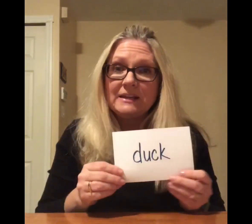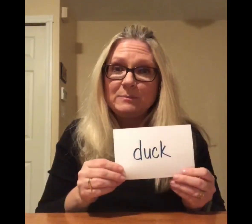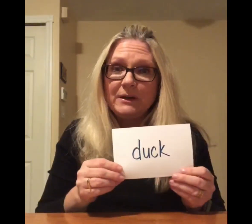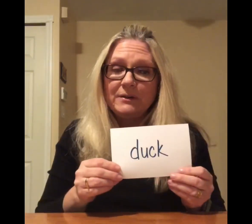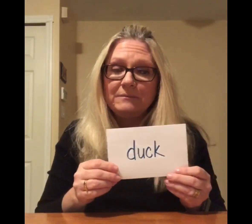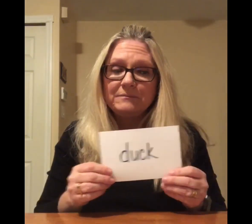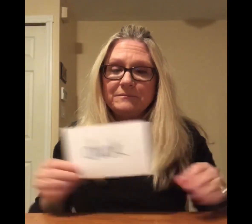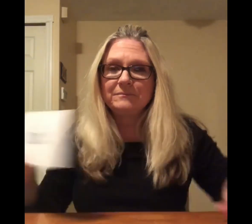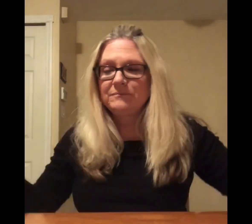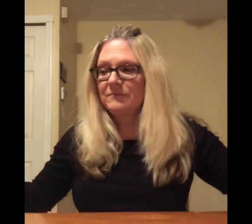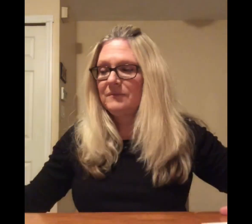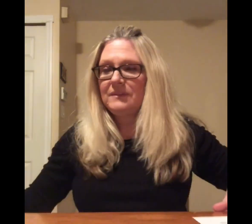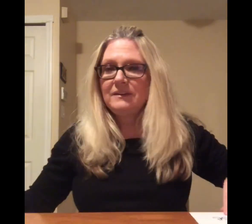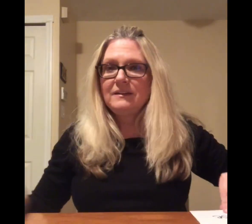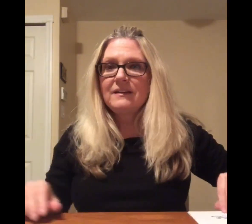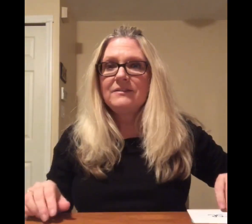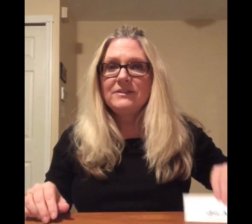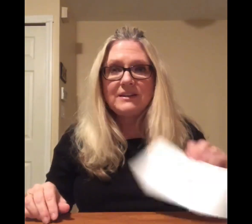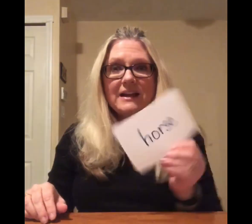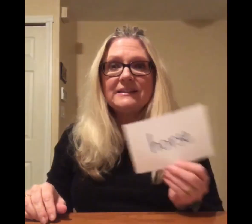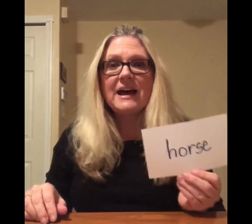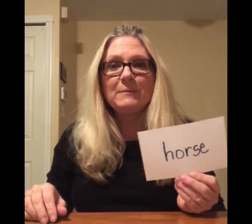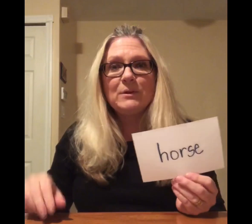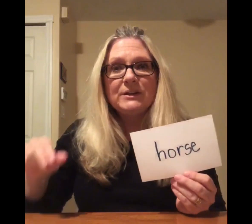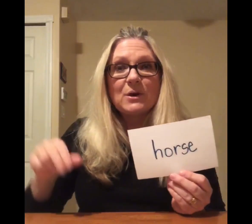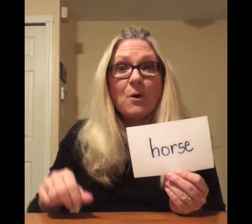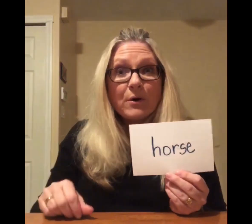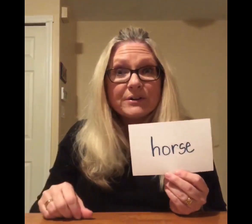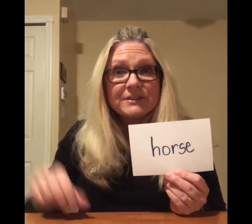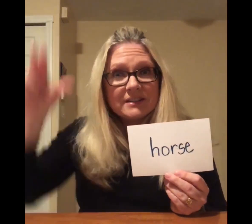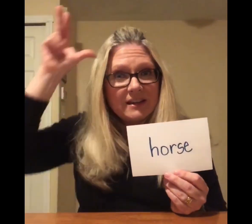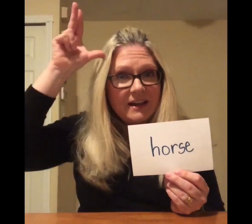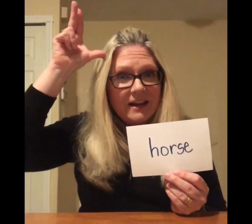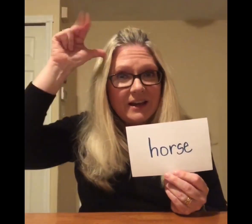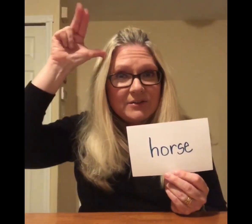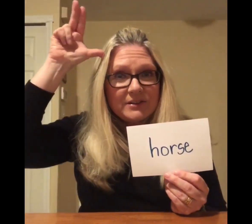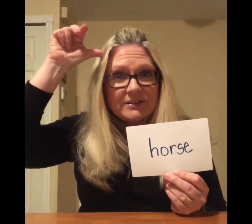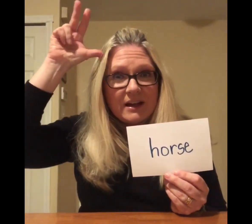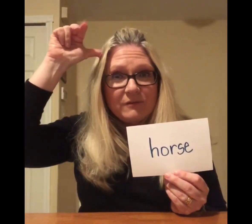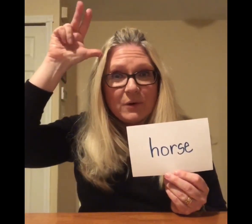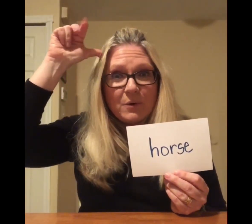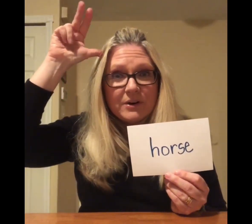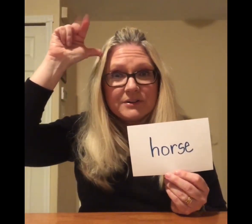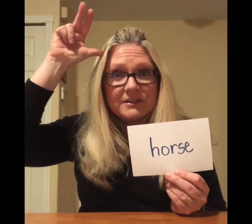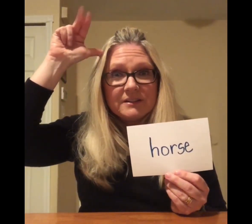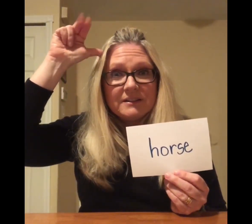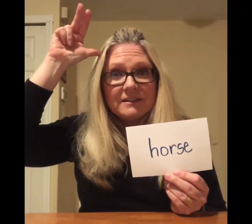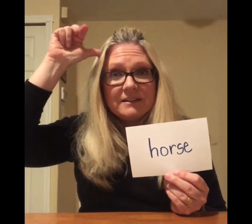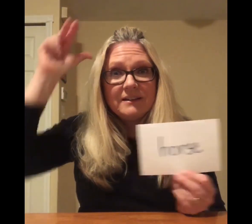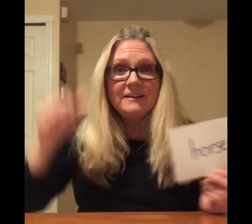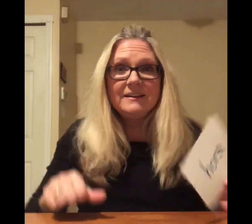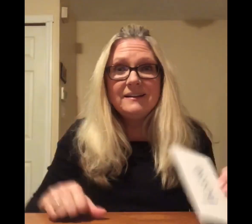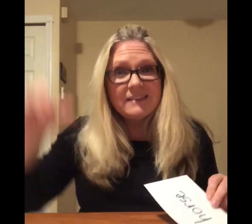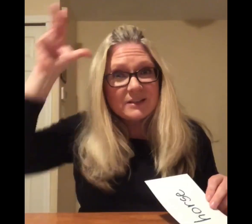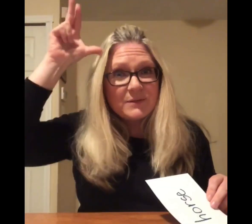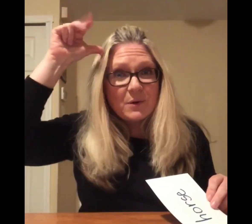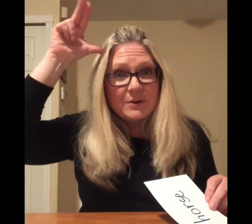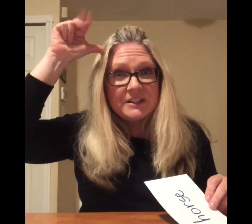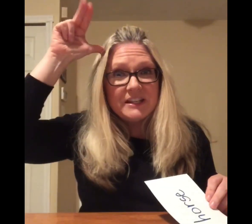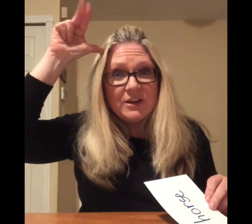bigger. The next animal is horse. Here's the sign for horse. That's for the horse's